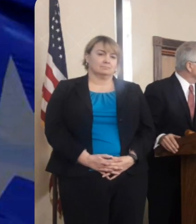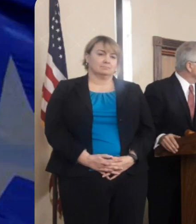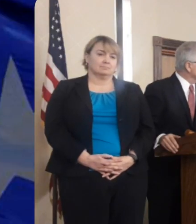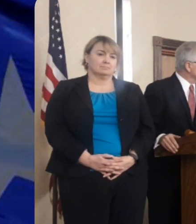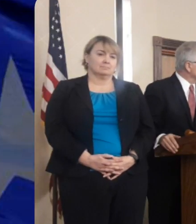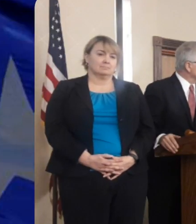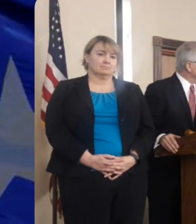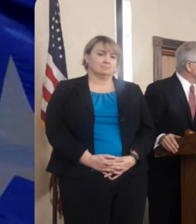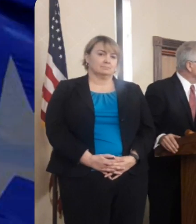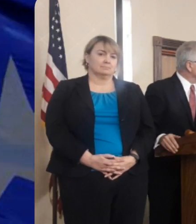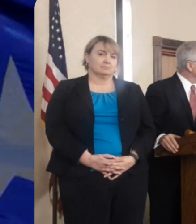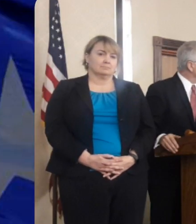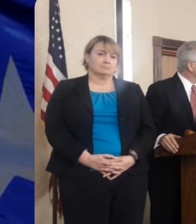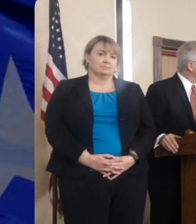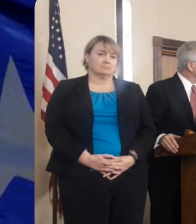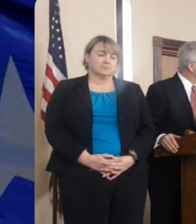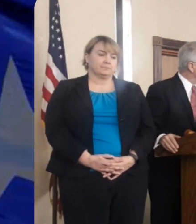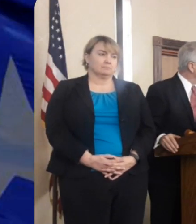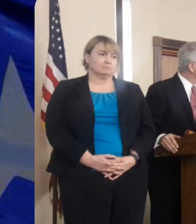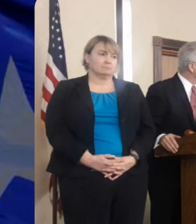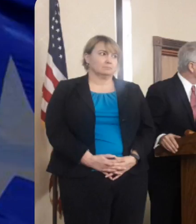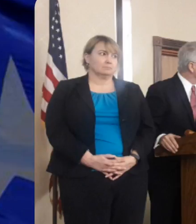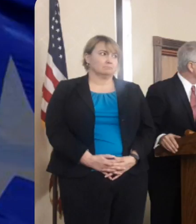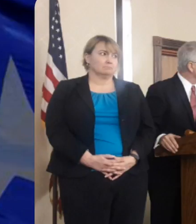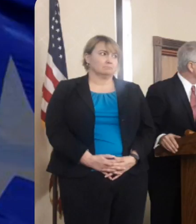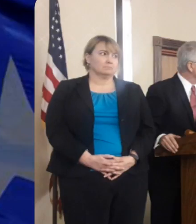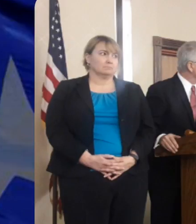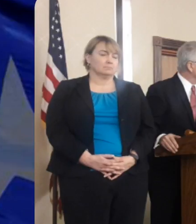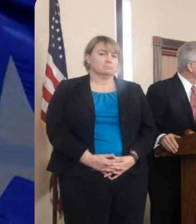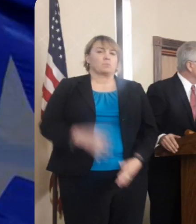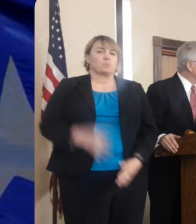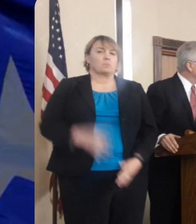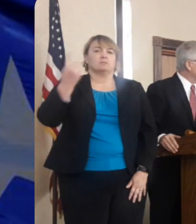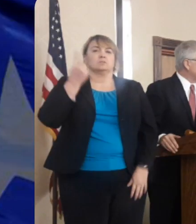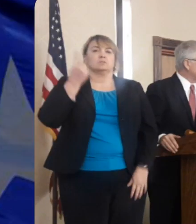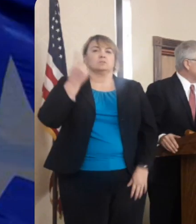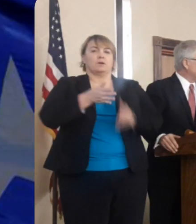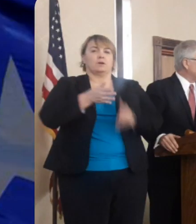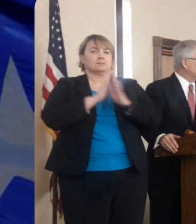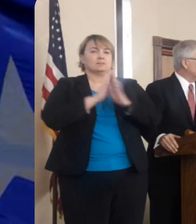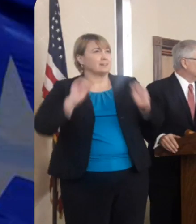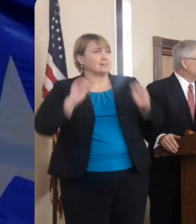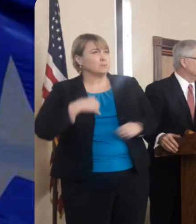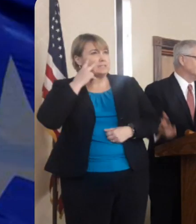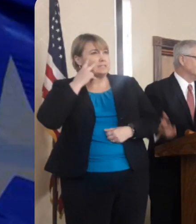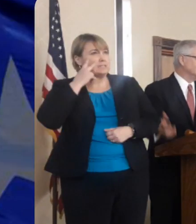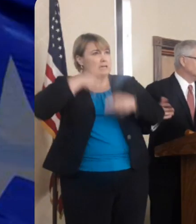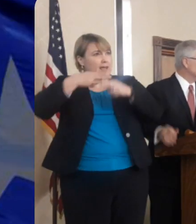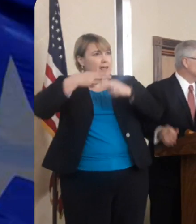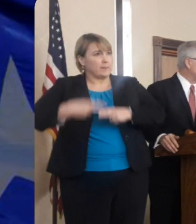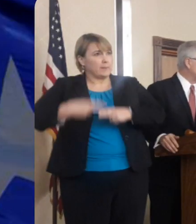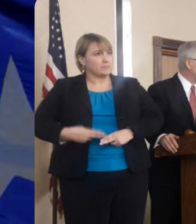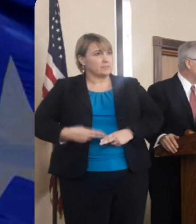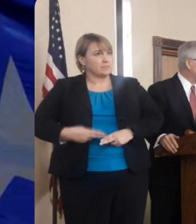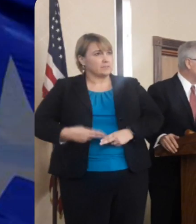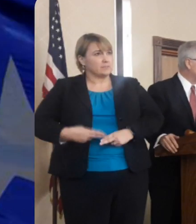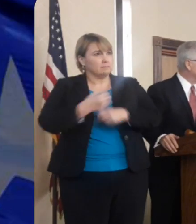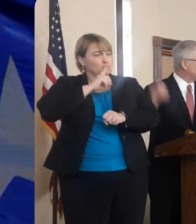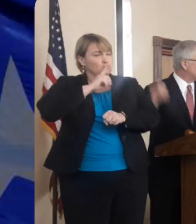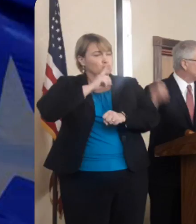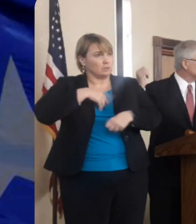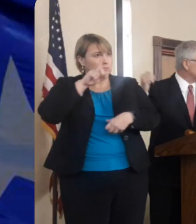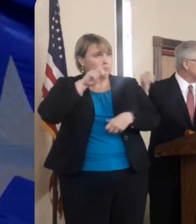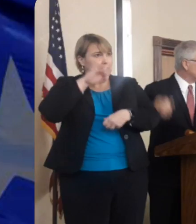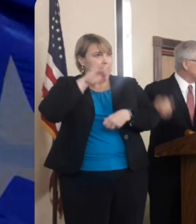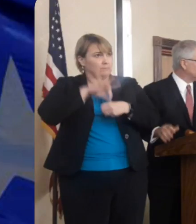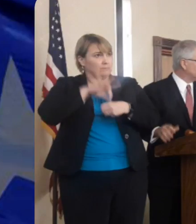The end. Can you see the names, please? The end, you're going to show that. It's going to block you. People are trying to